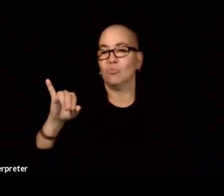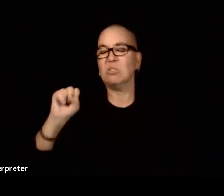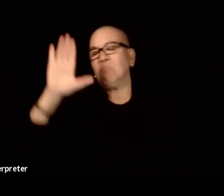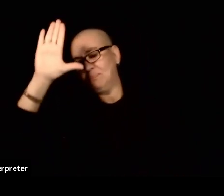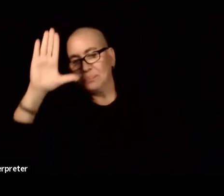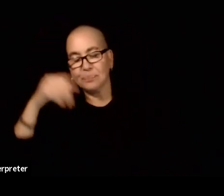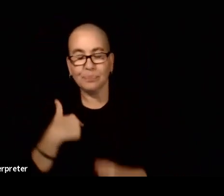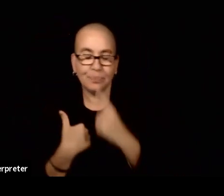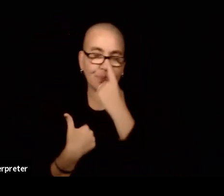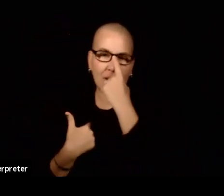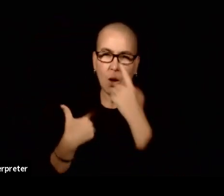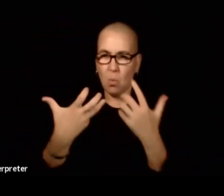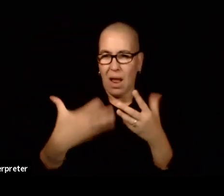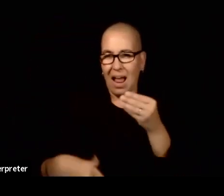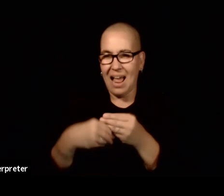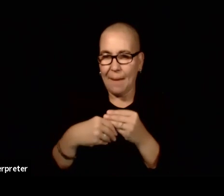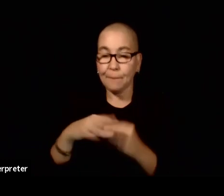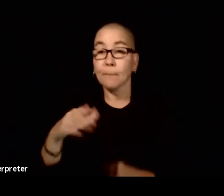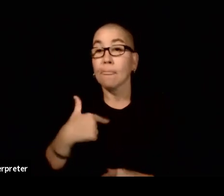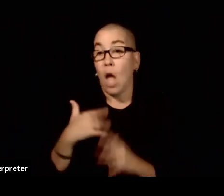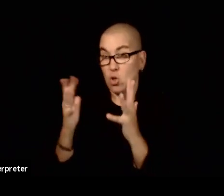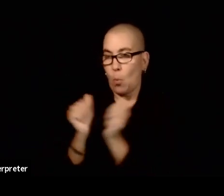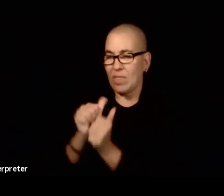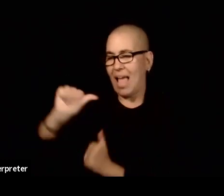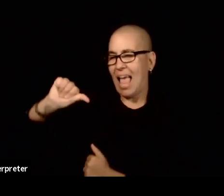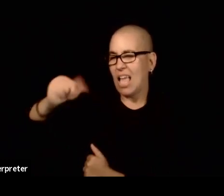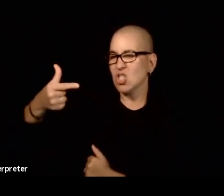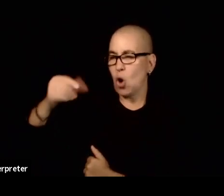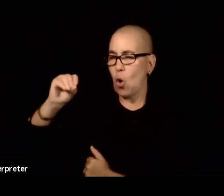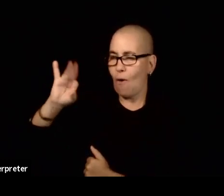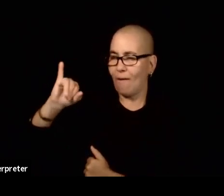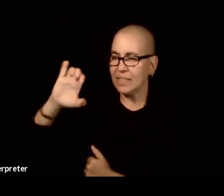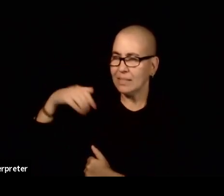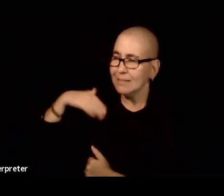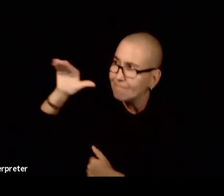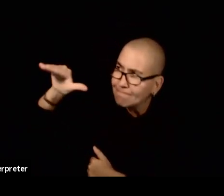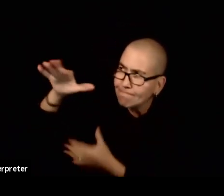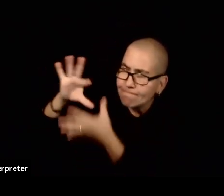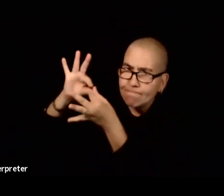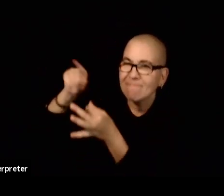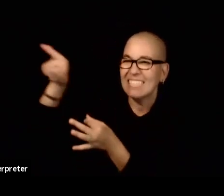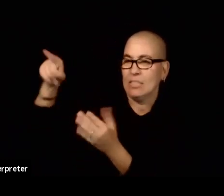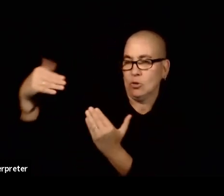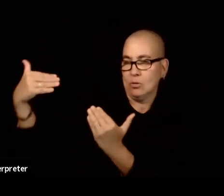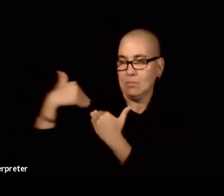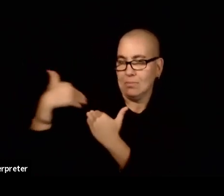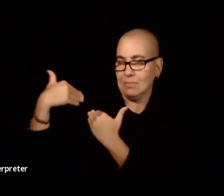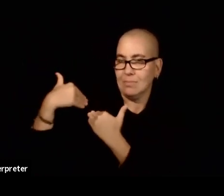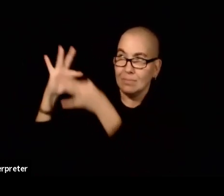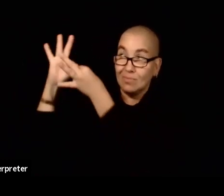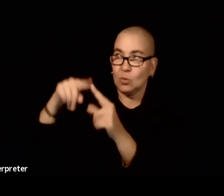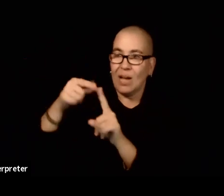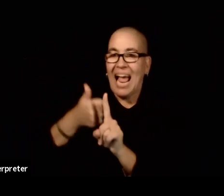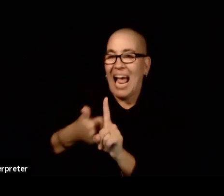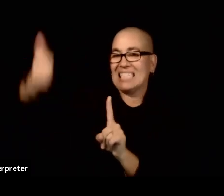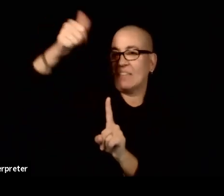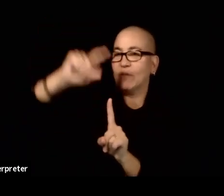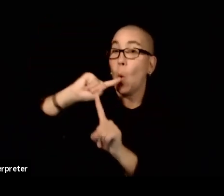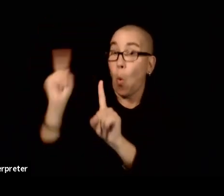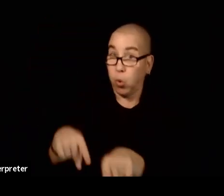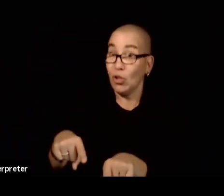on that. They are the enforcement arm of the executive orders, and so I would defer to them. Well, let me